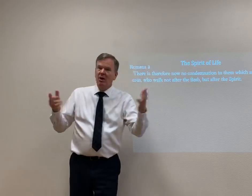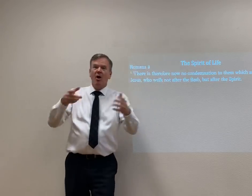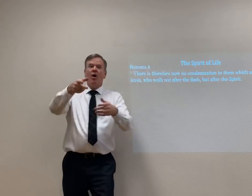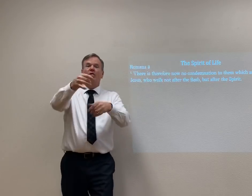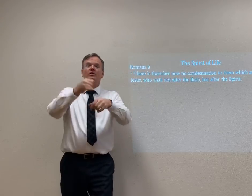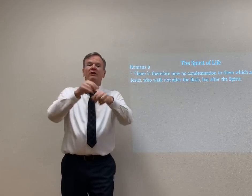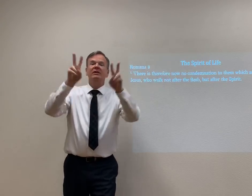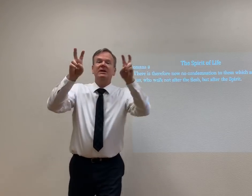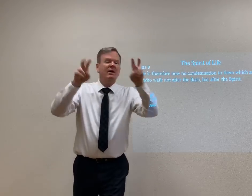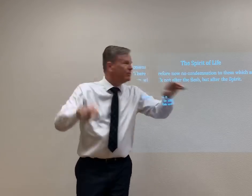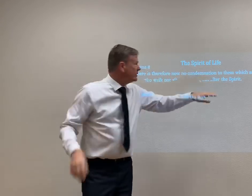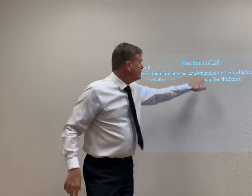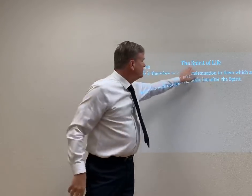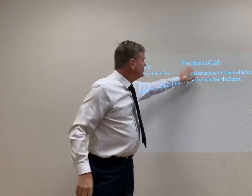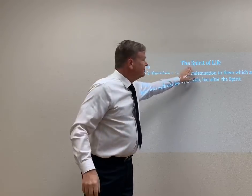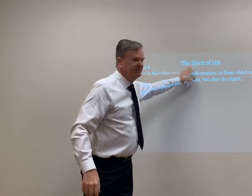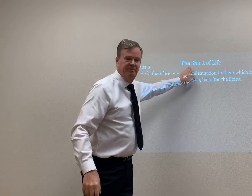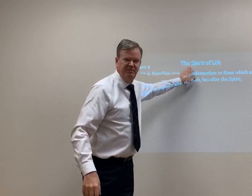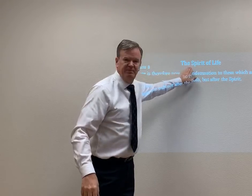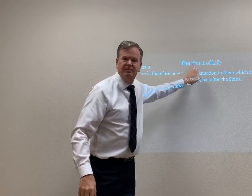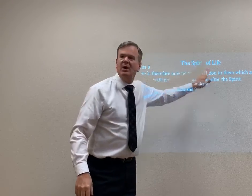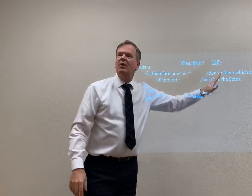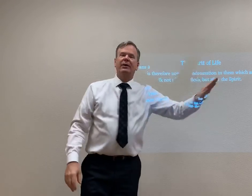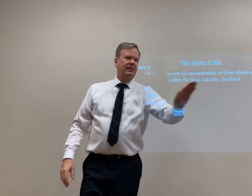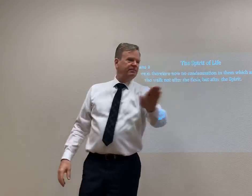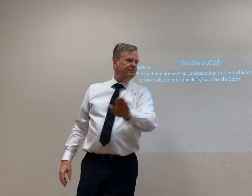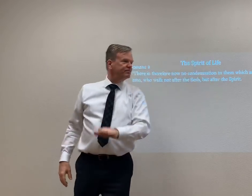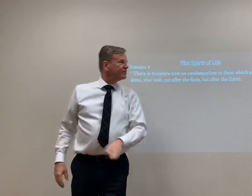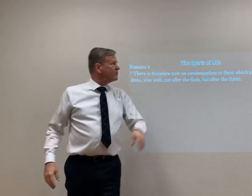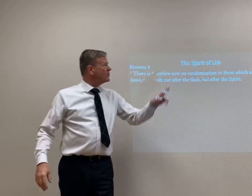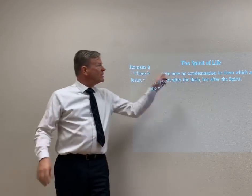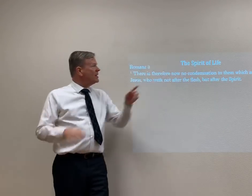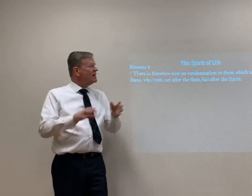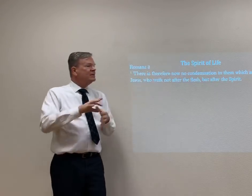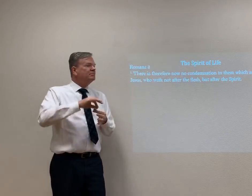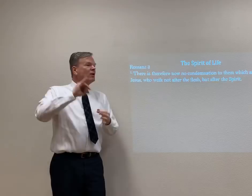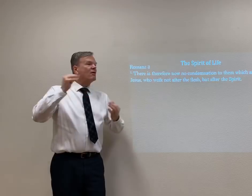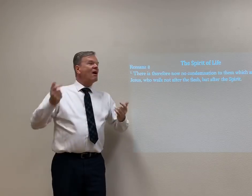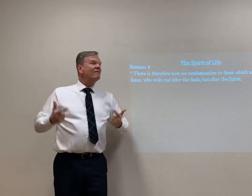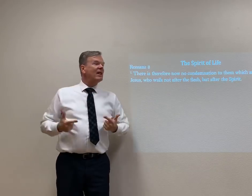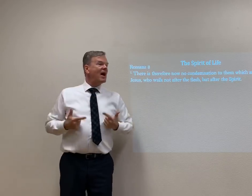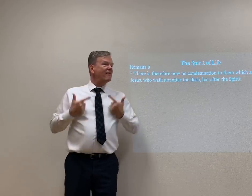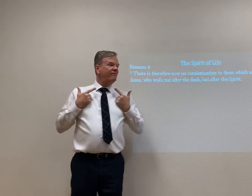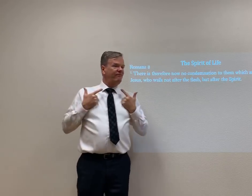So, and Brother Jeff, here's the title of the lesson. Spirit of Life.